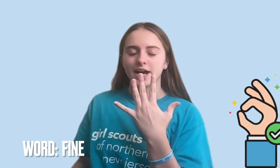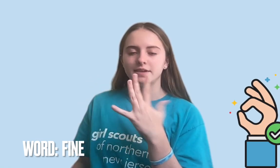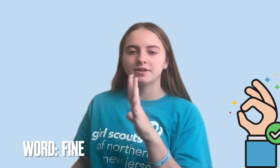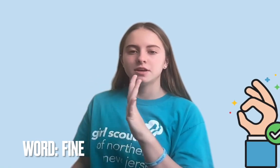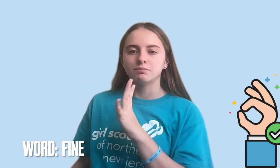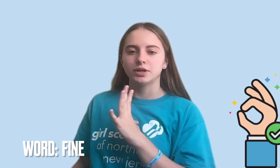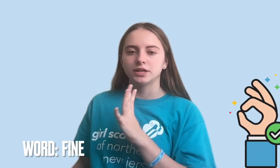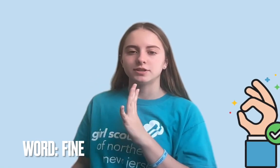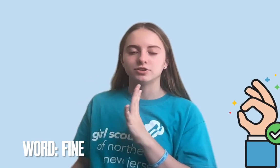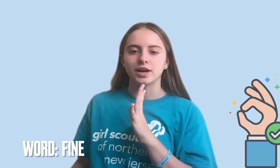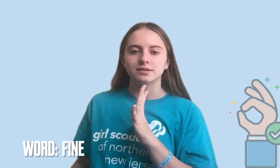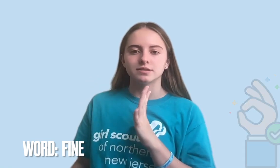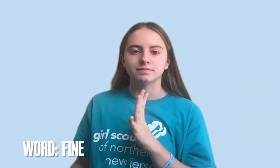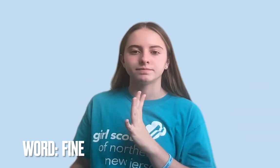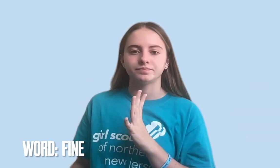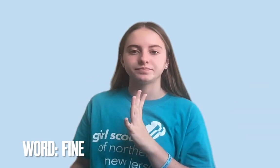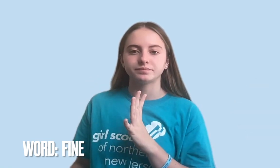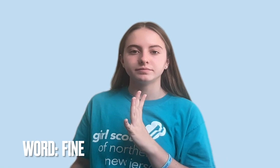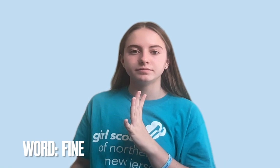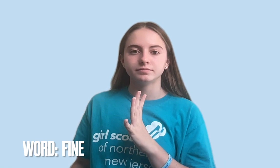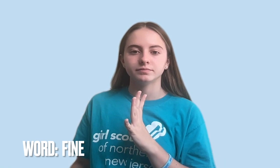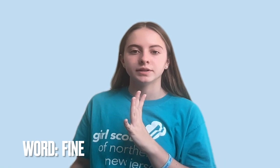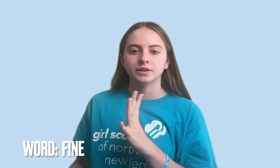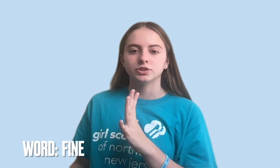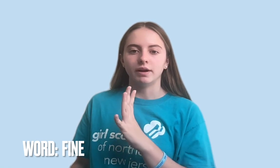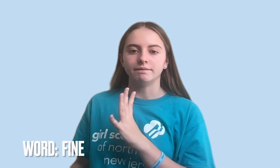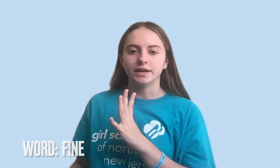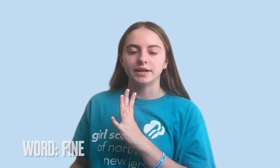5, putting it to your chest. So I'm fine.